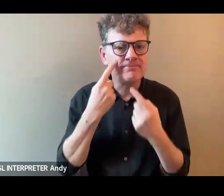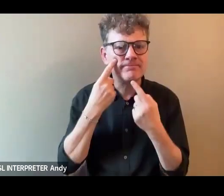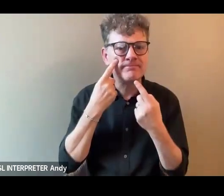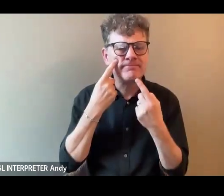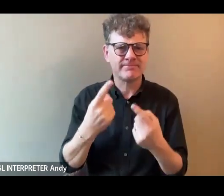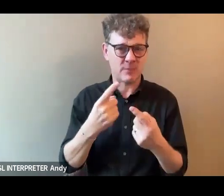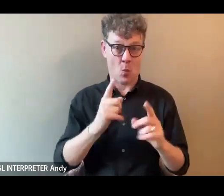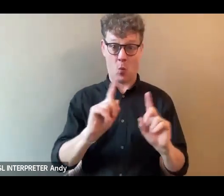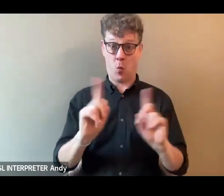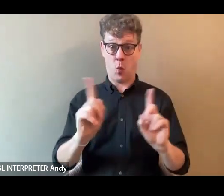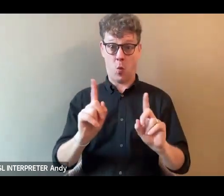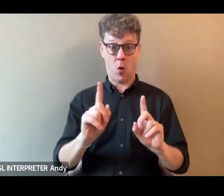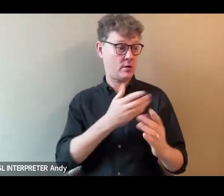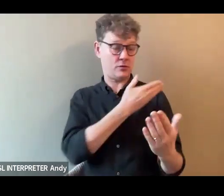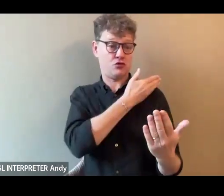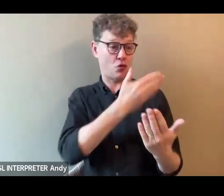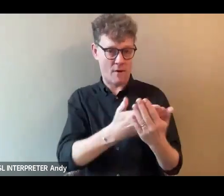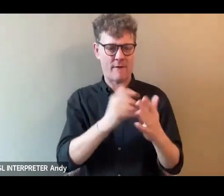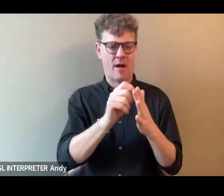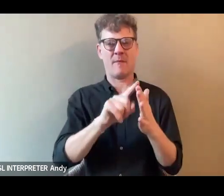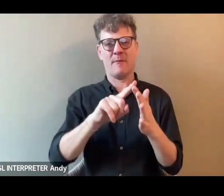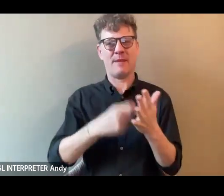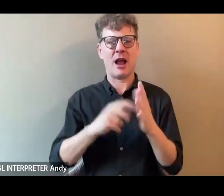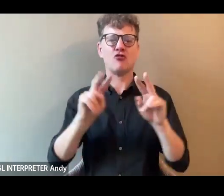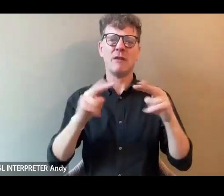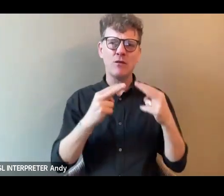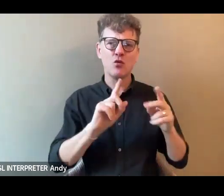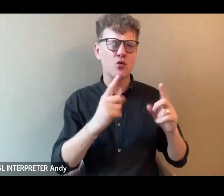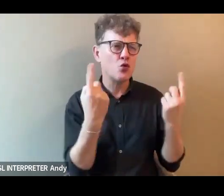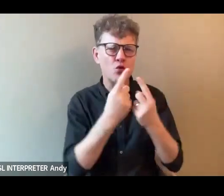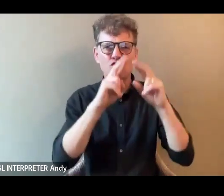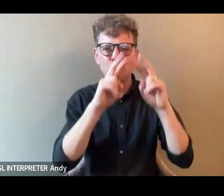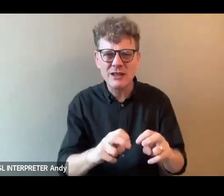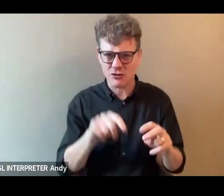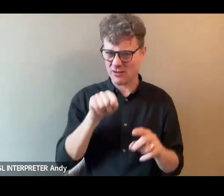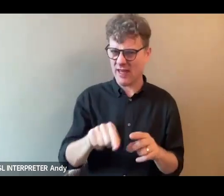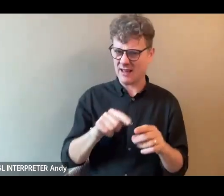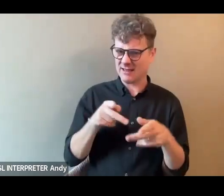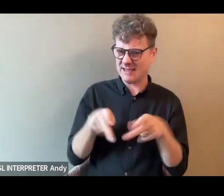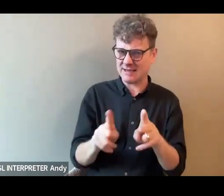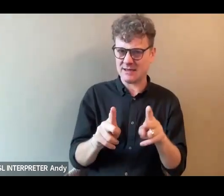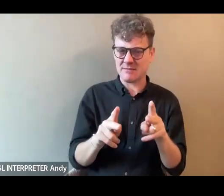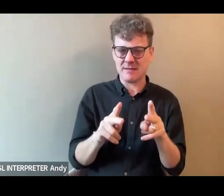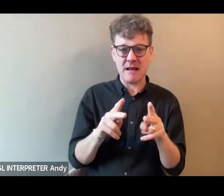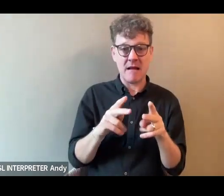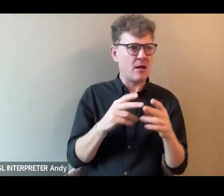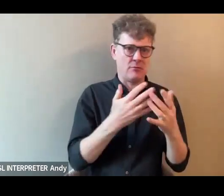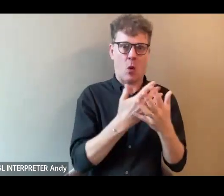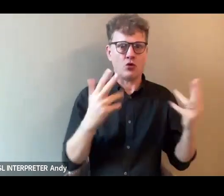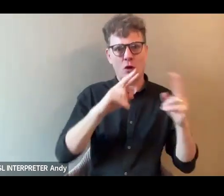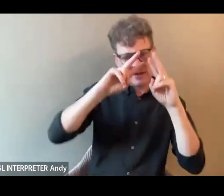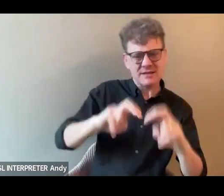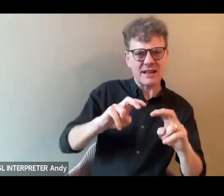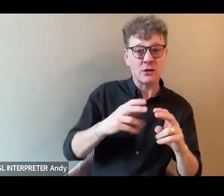known about the process of peer review thus far, and where were the hotspots, where there are there's lots of studies, and where are the